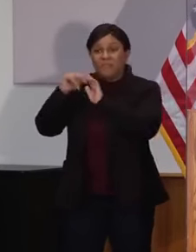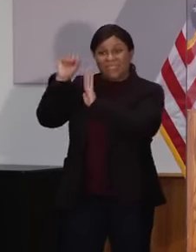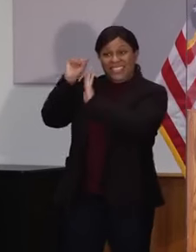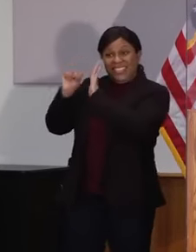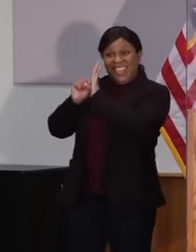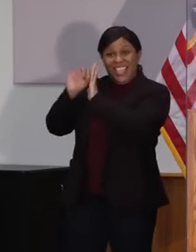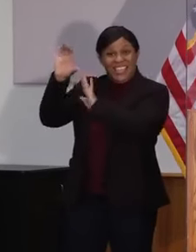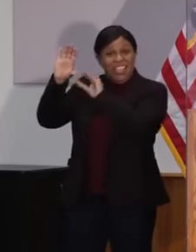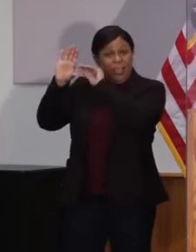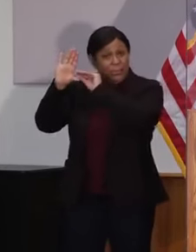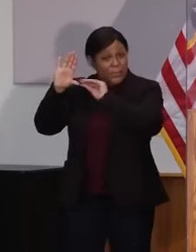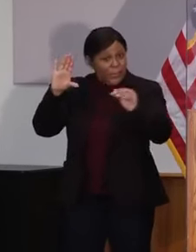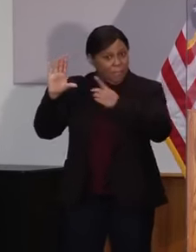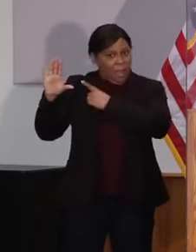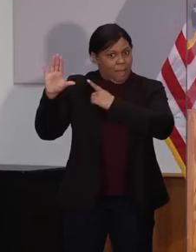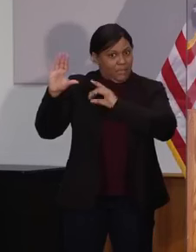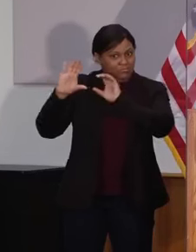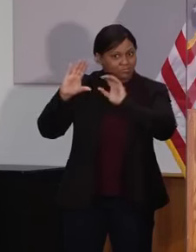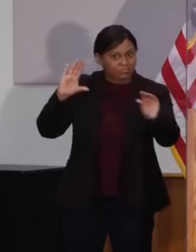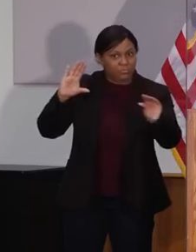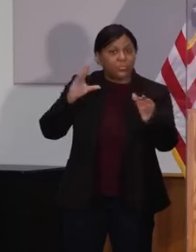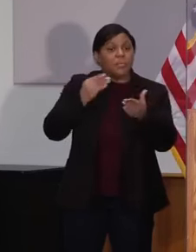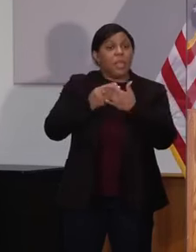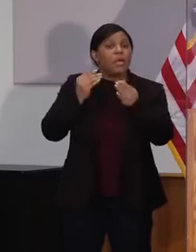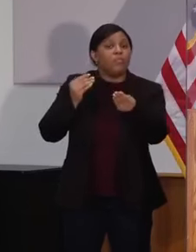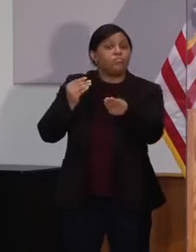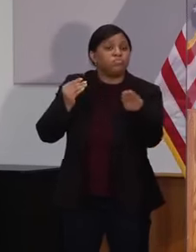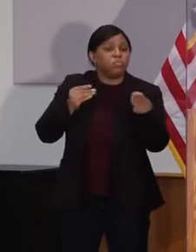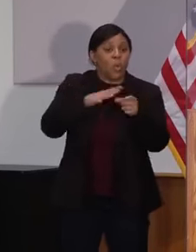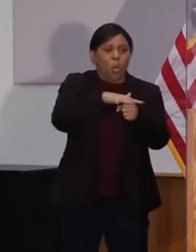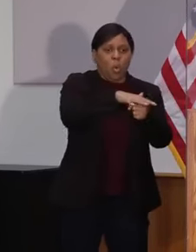who would front the money, and then it would go to the local jurisdictions who